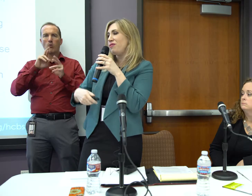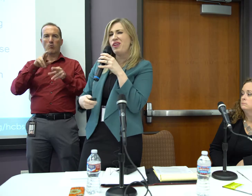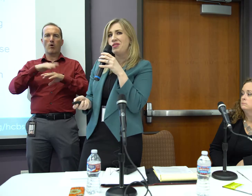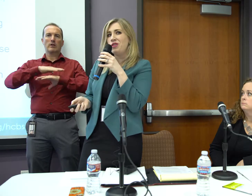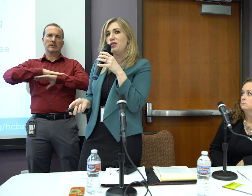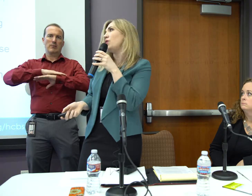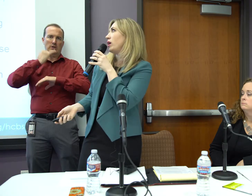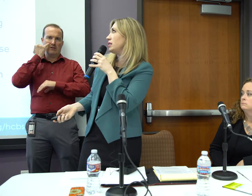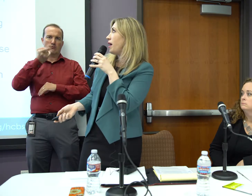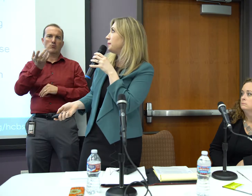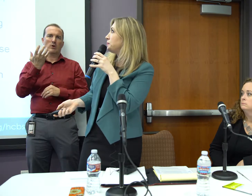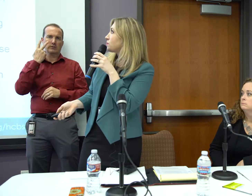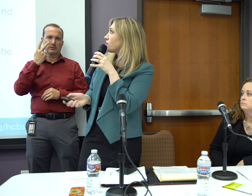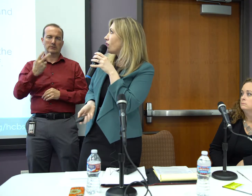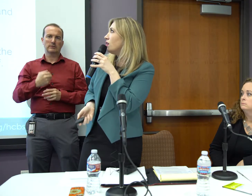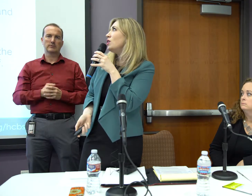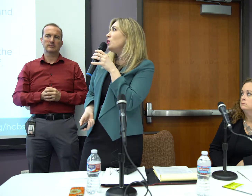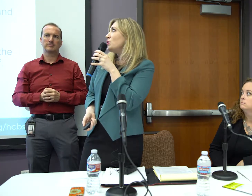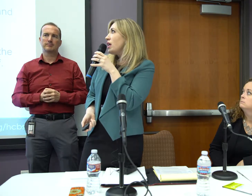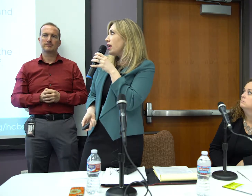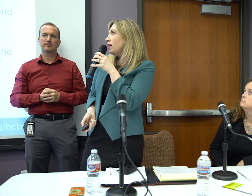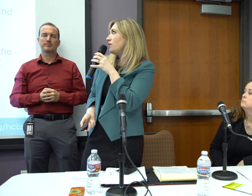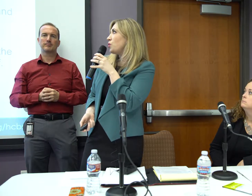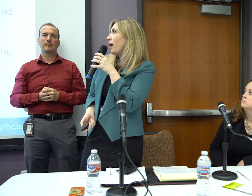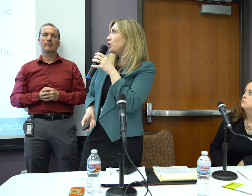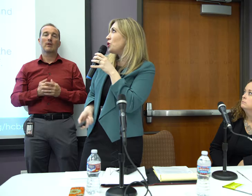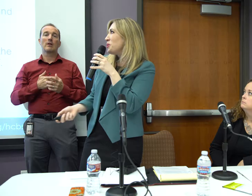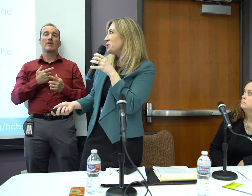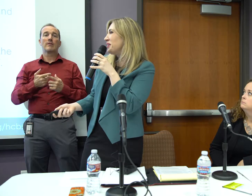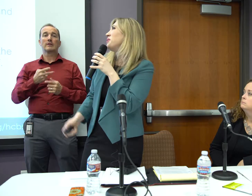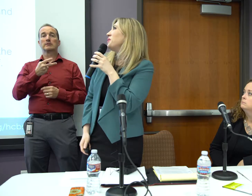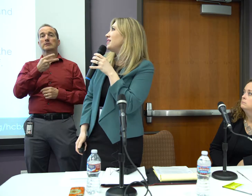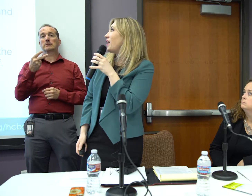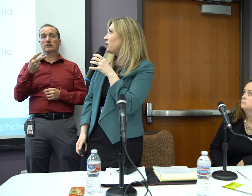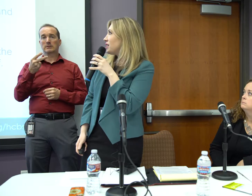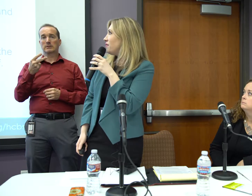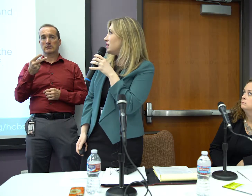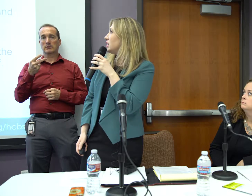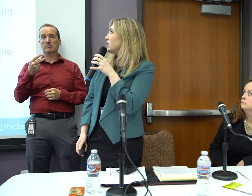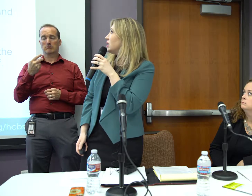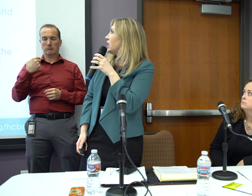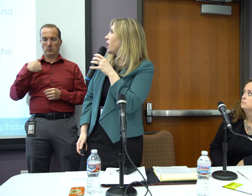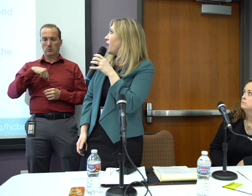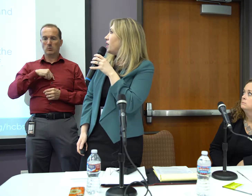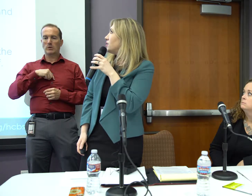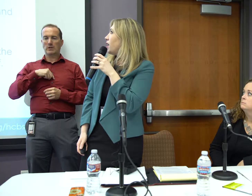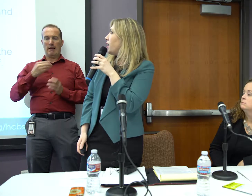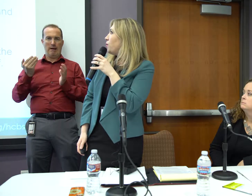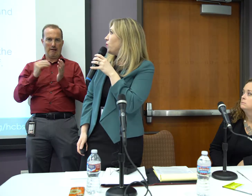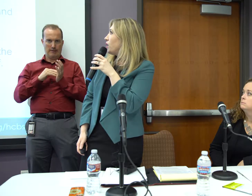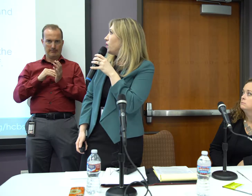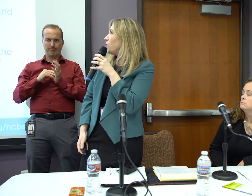on the table if you guys are interested or want to see that. So then, for round 2, we did another set of visits,